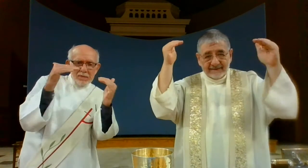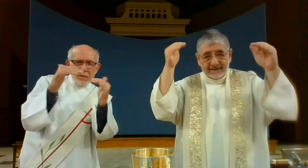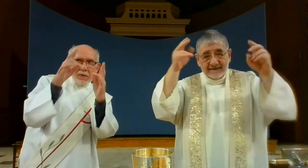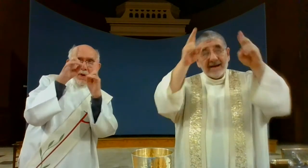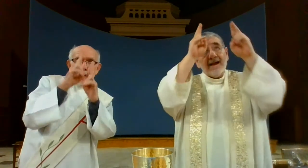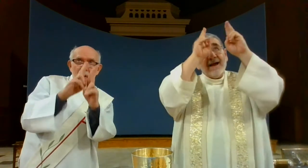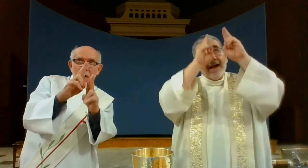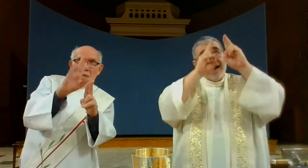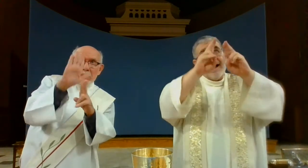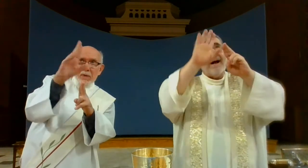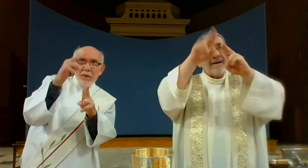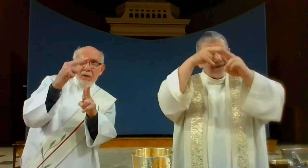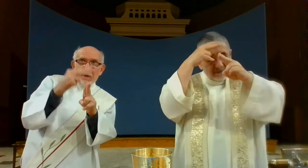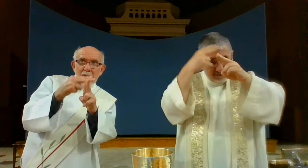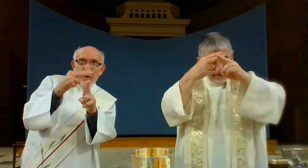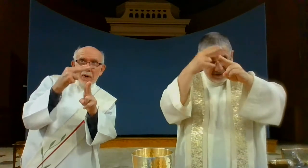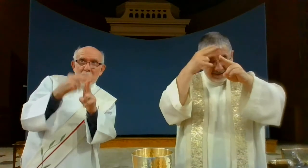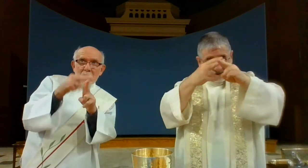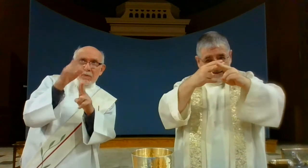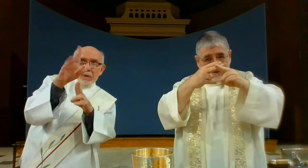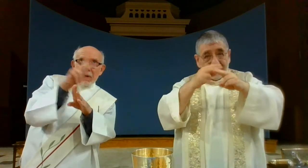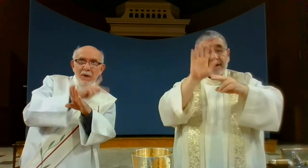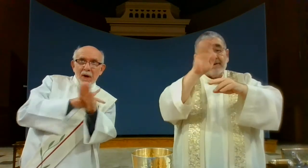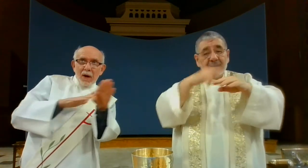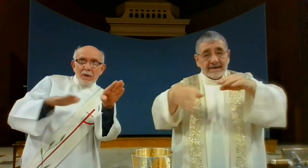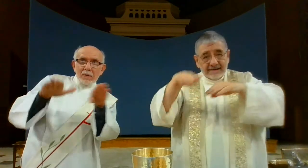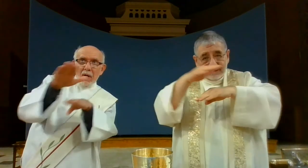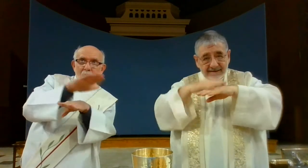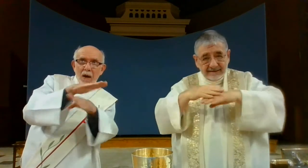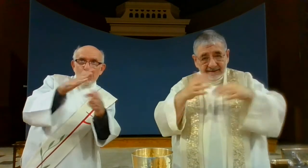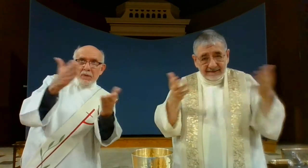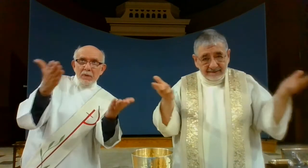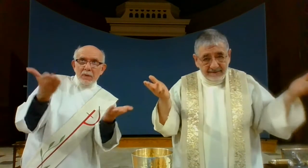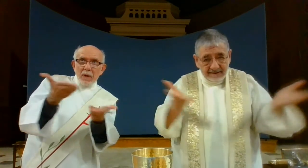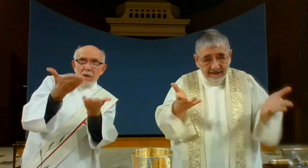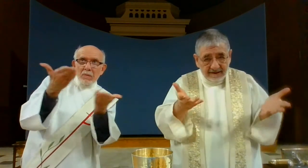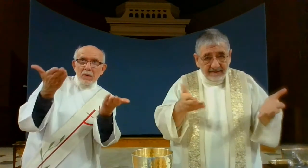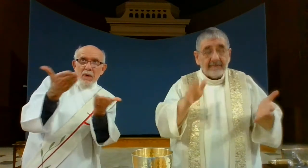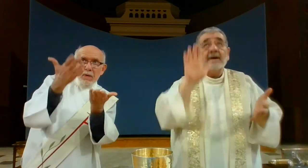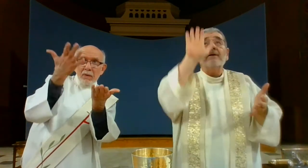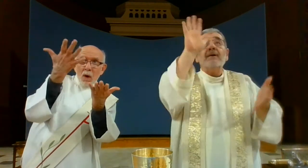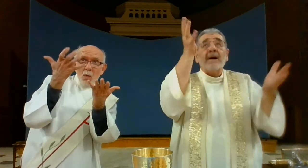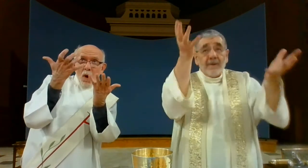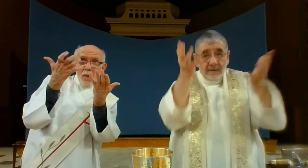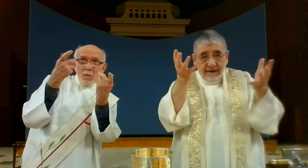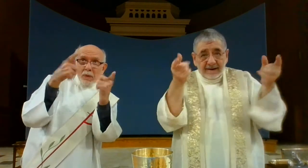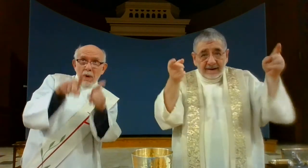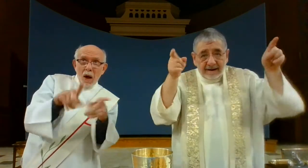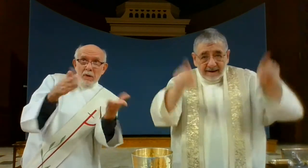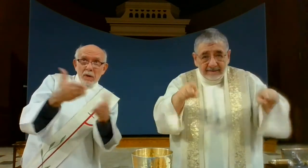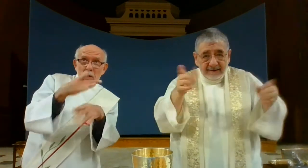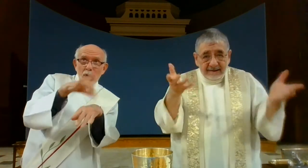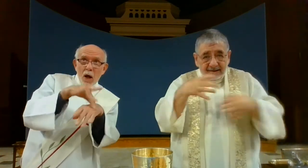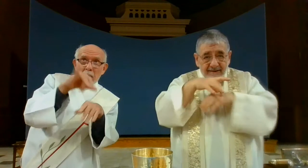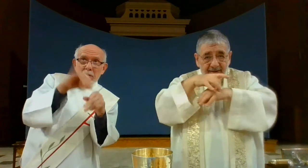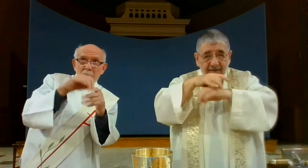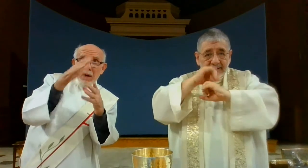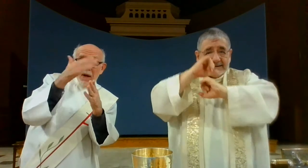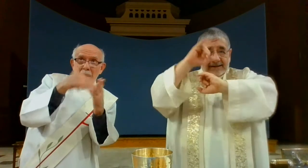heaven, hallowed be thy name. Thy kingdom come, thy will be done, on earth